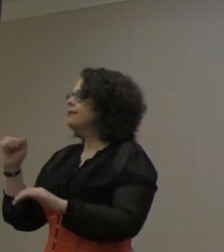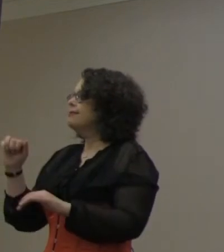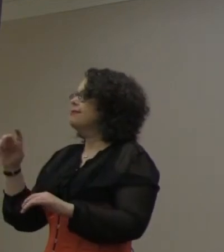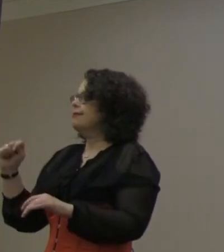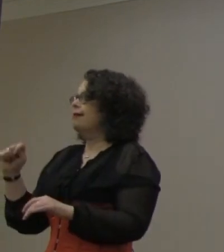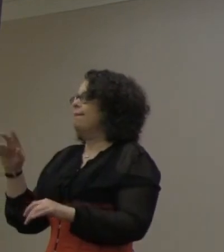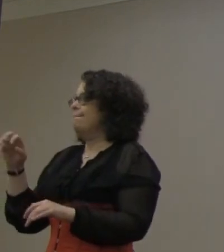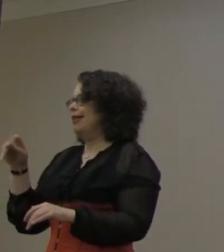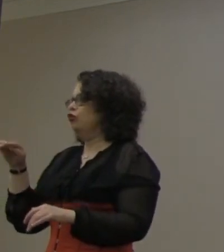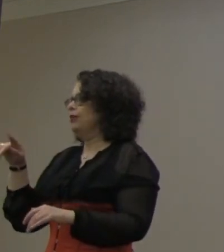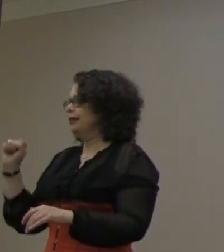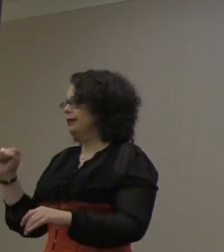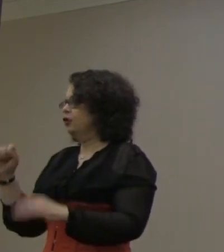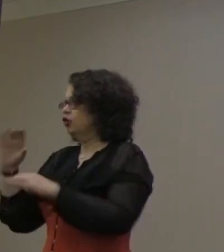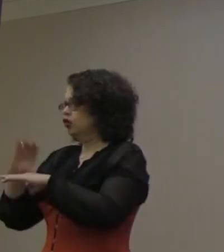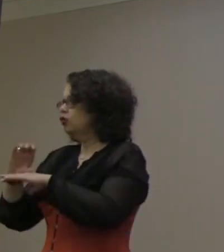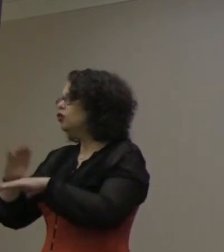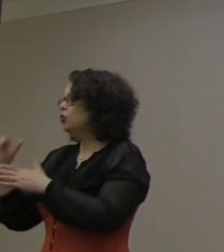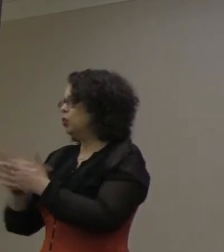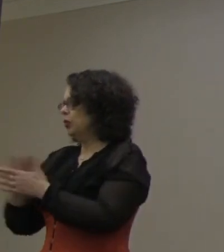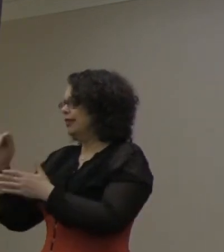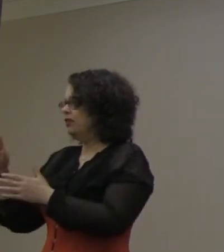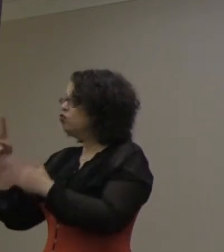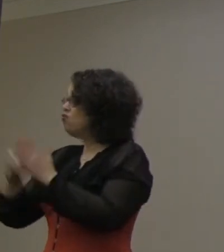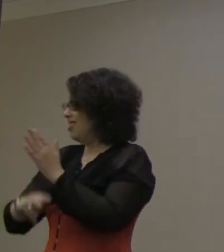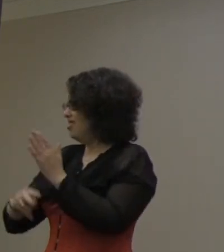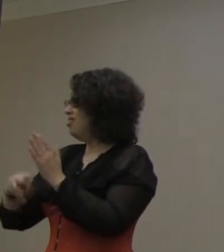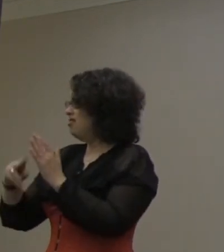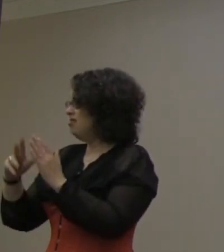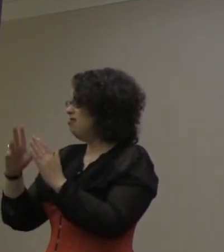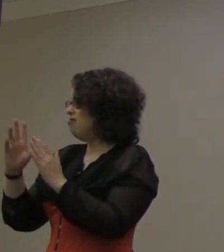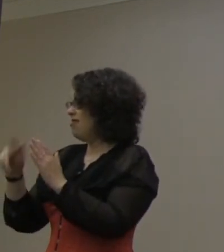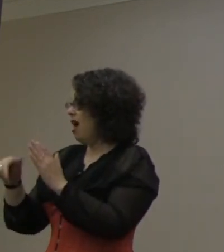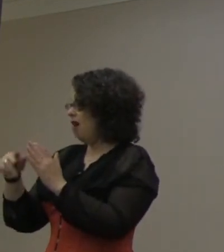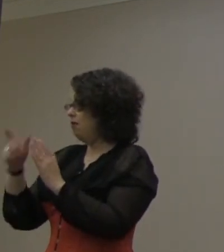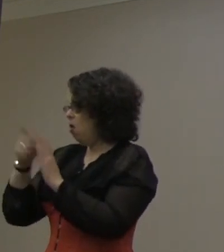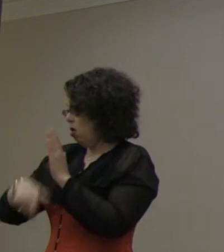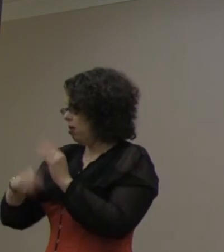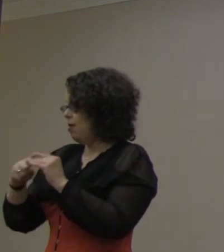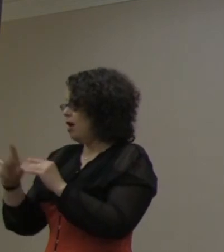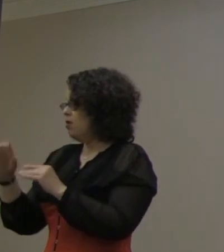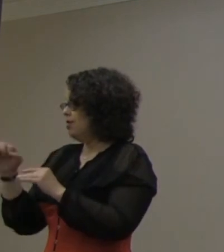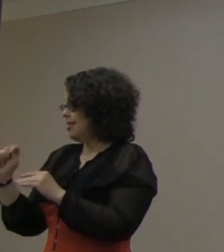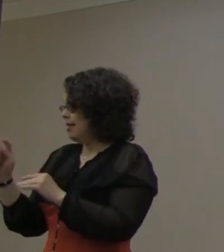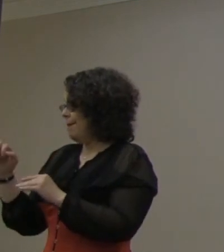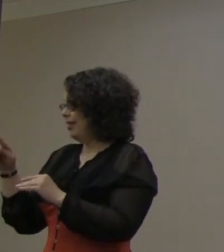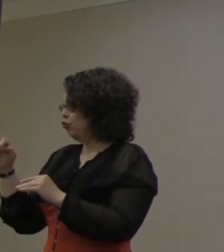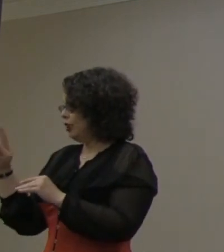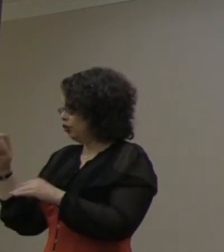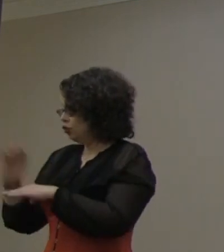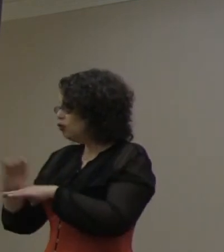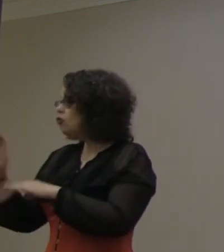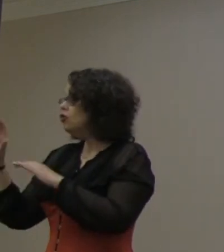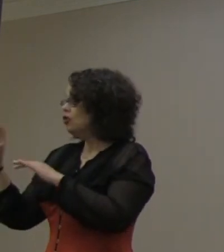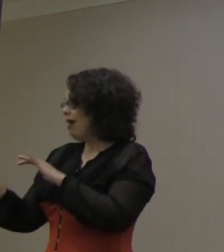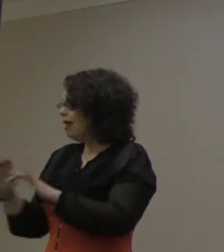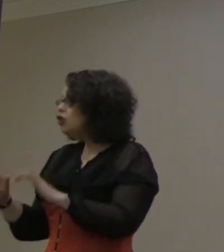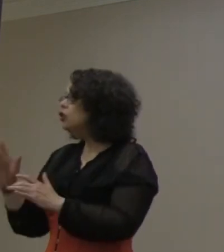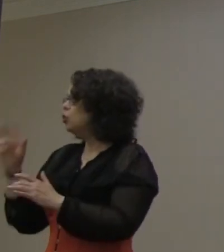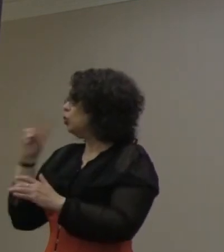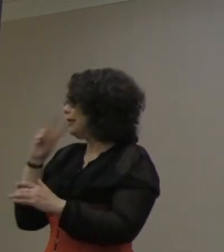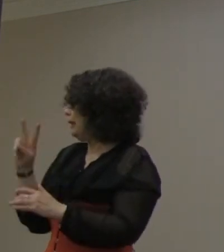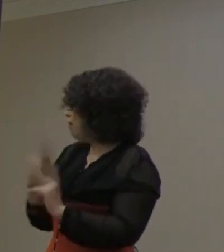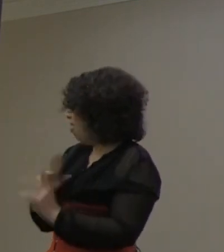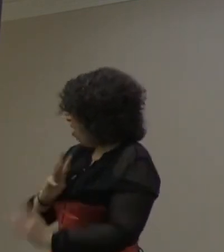If you go and read the piece in the New York Times on the St. Pat's action, you'll see how irate people were at ACT